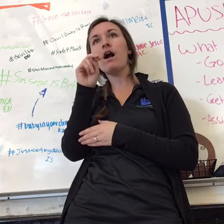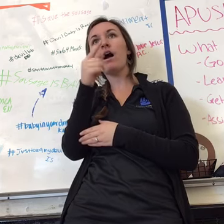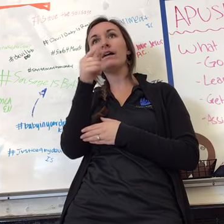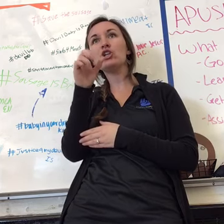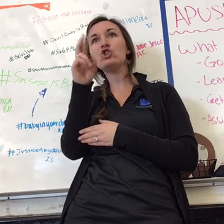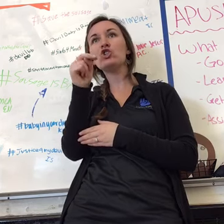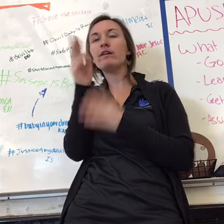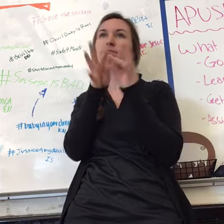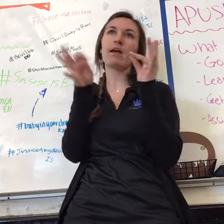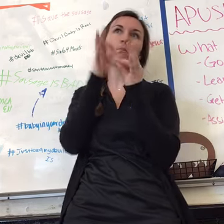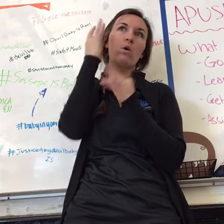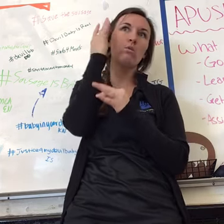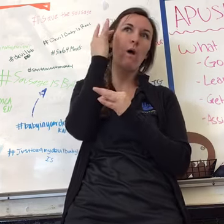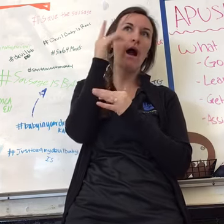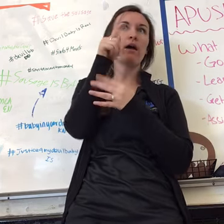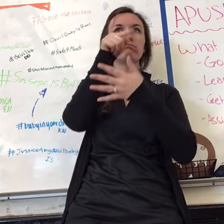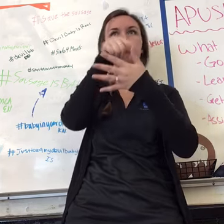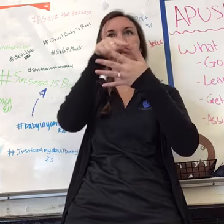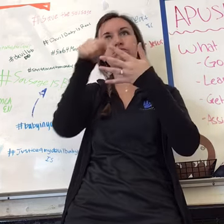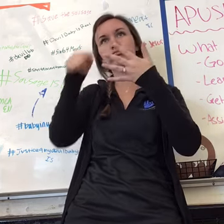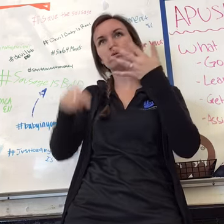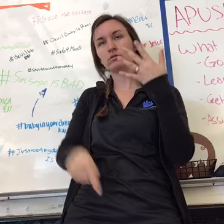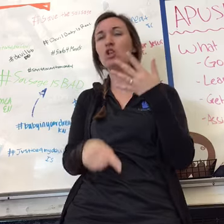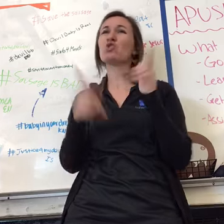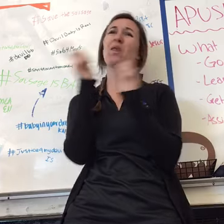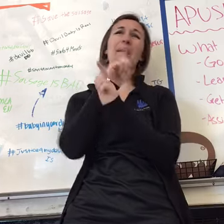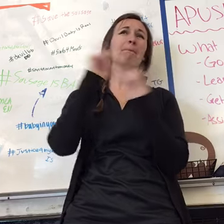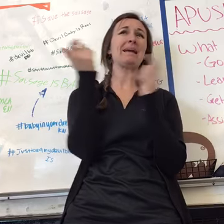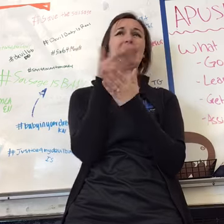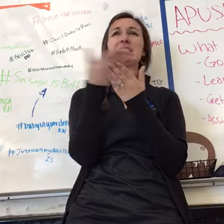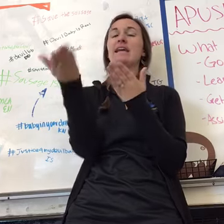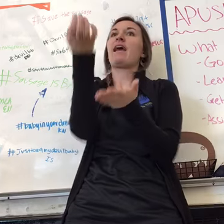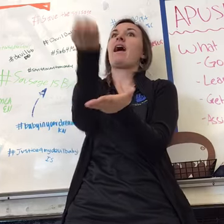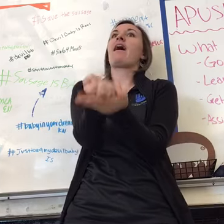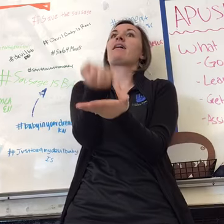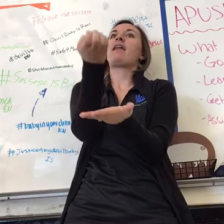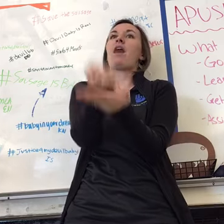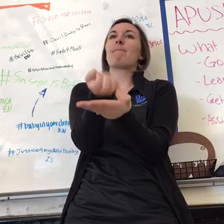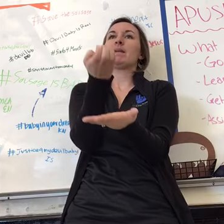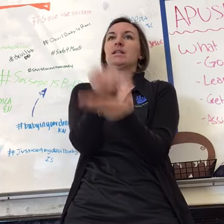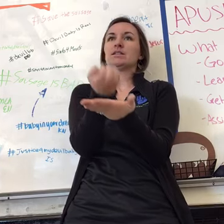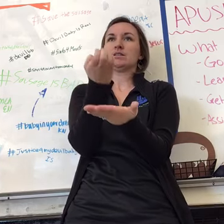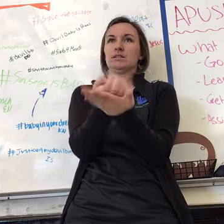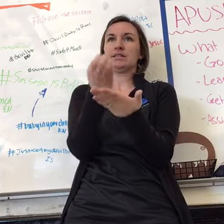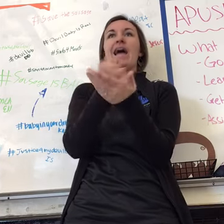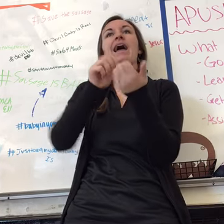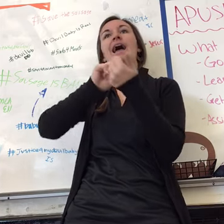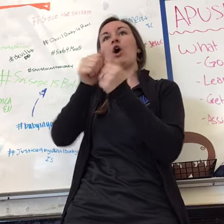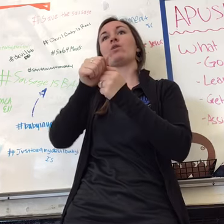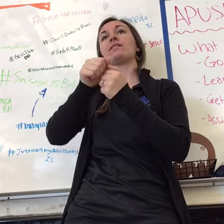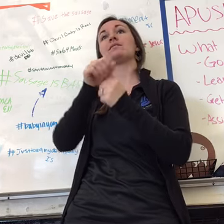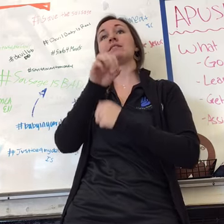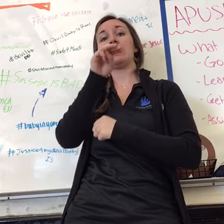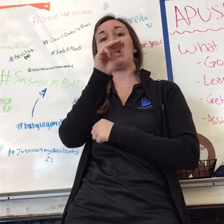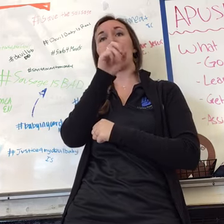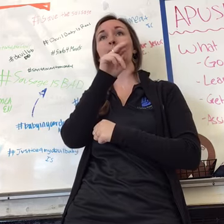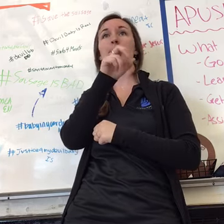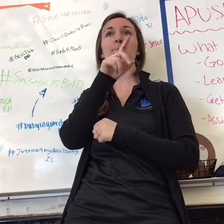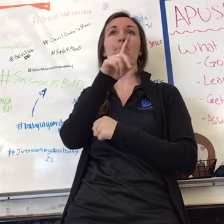Any more questions? Biggest thing with American Revolution is economics. What was the effect on the economy?